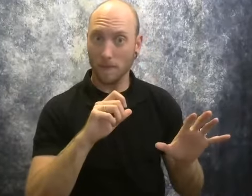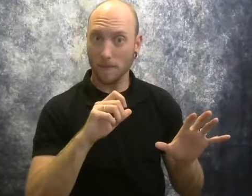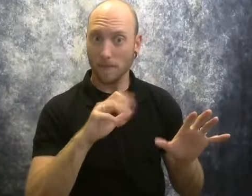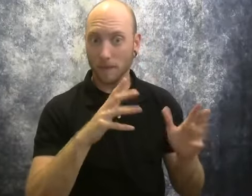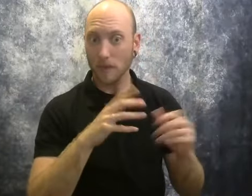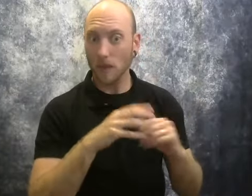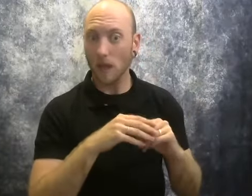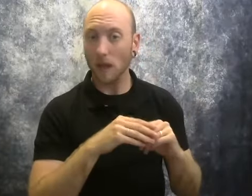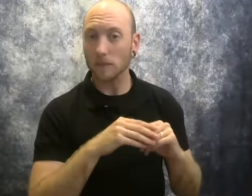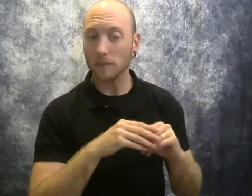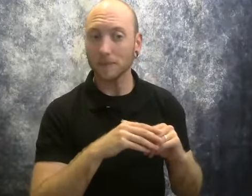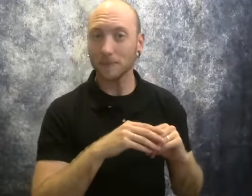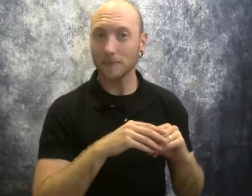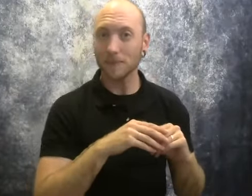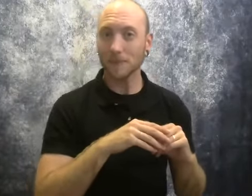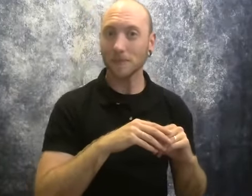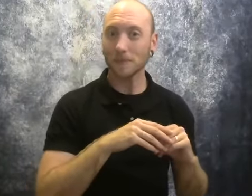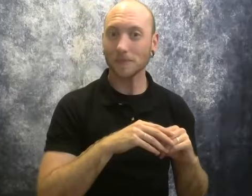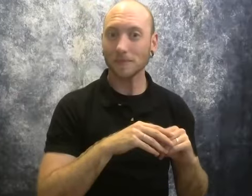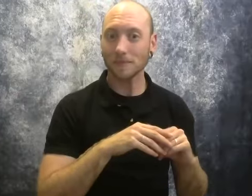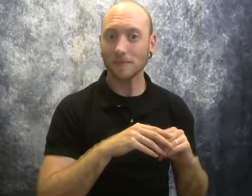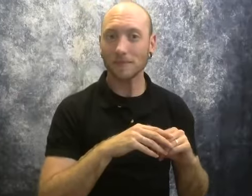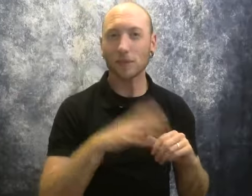safe, which is a program that was developed in New Zealand in the